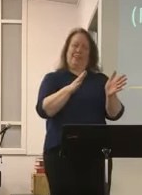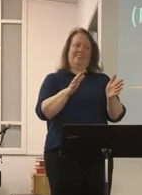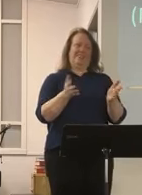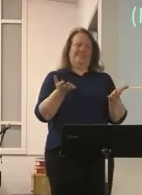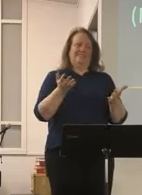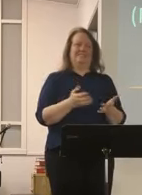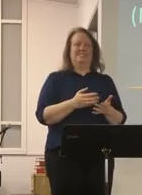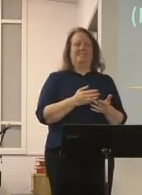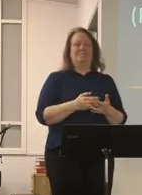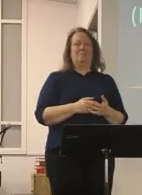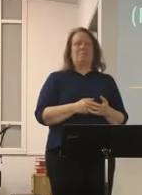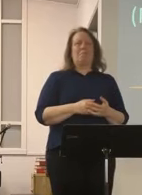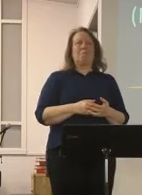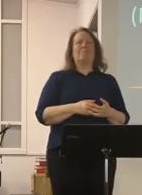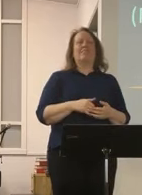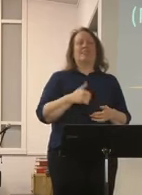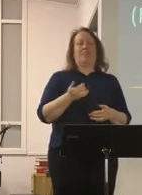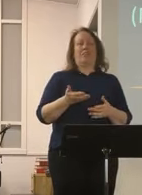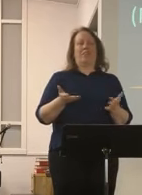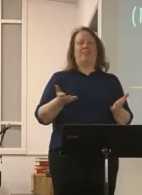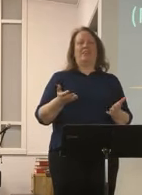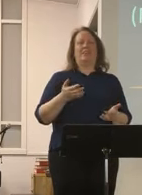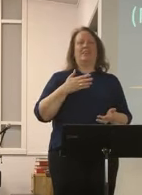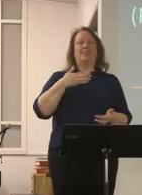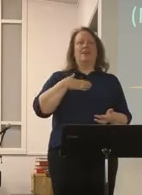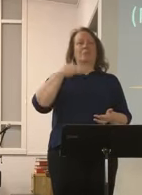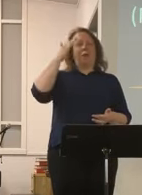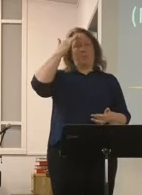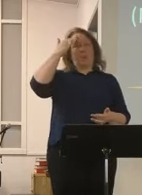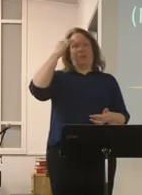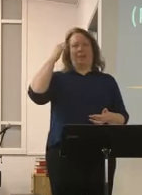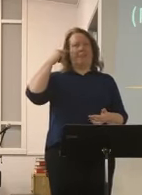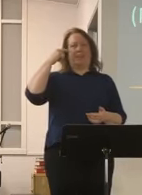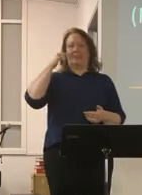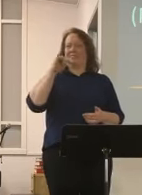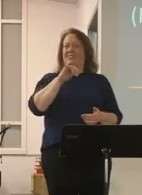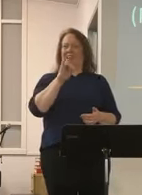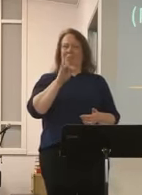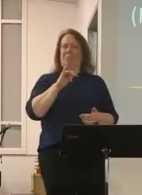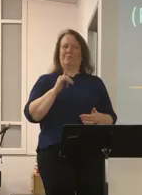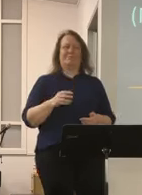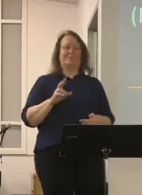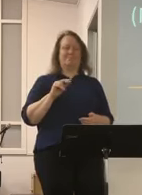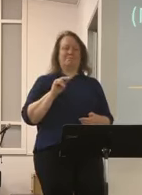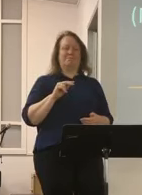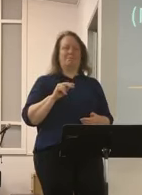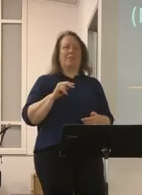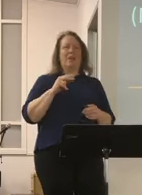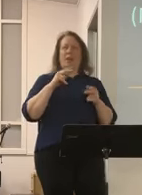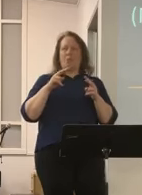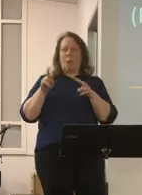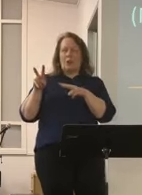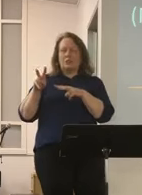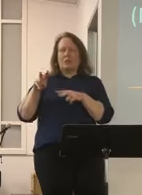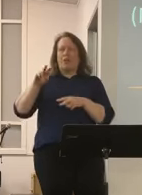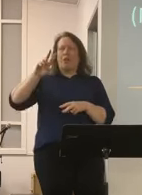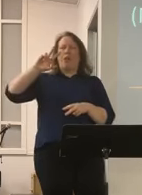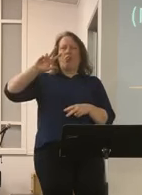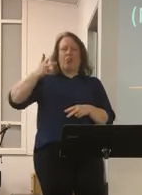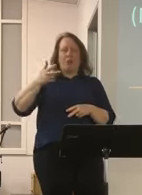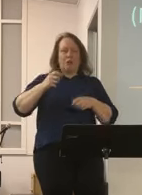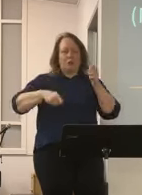me. Another thing, as I said, my mind doesn't think like most people. I'm watching, this is the third drummer since I've